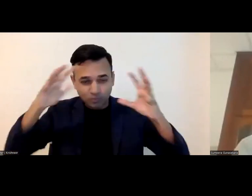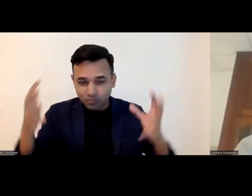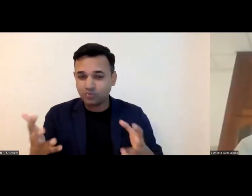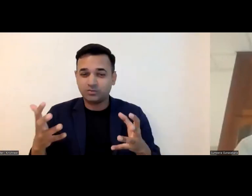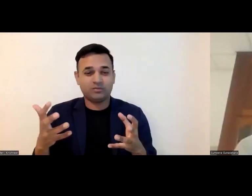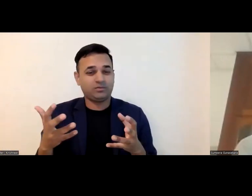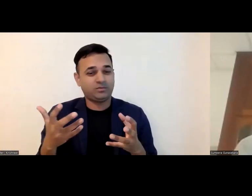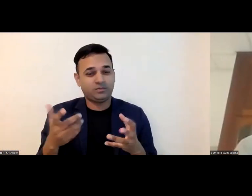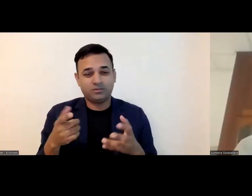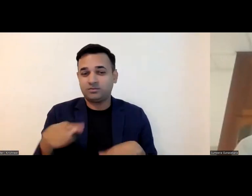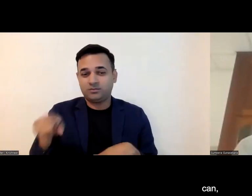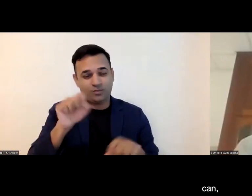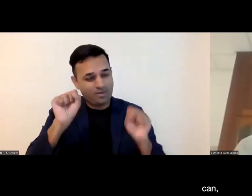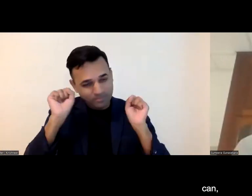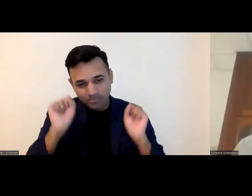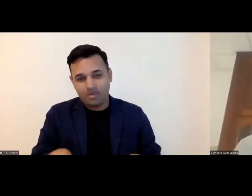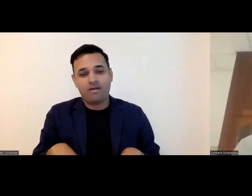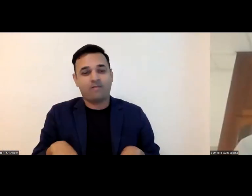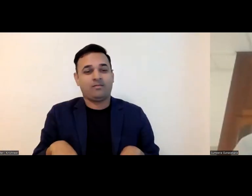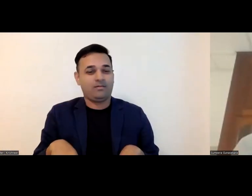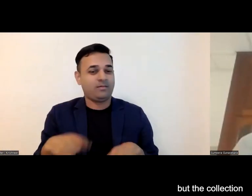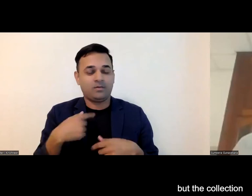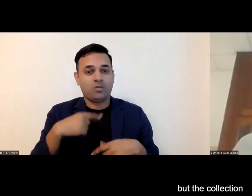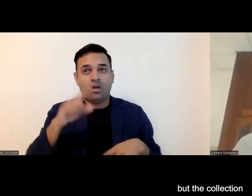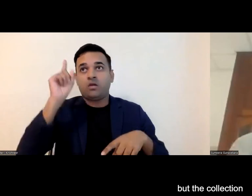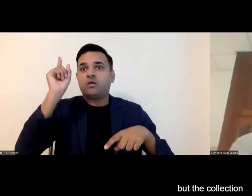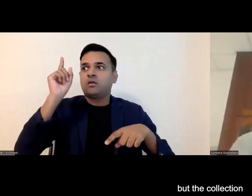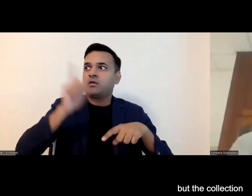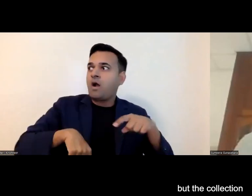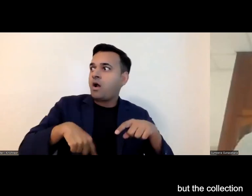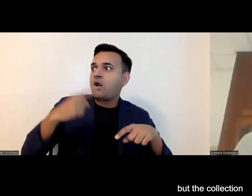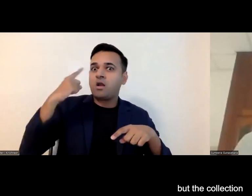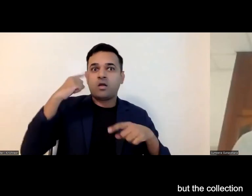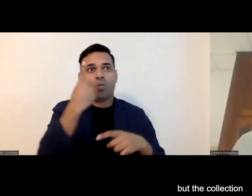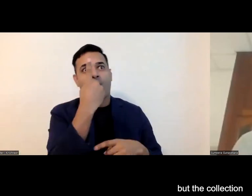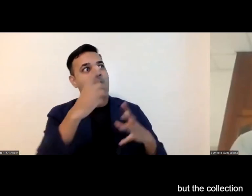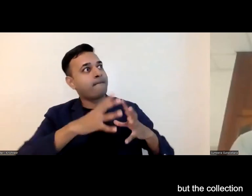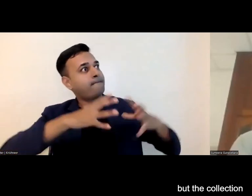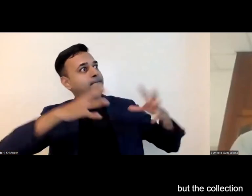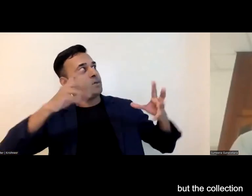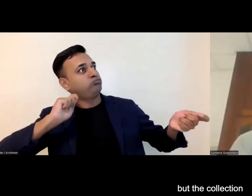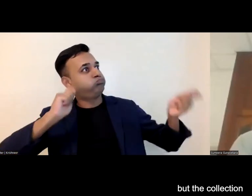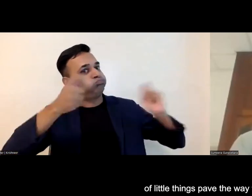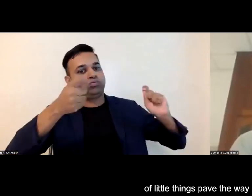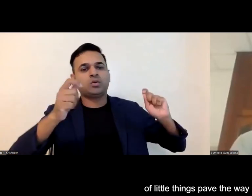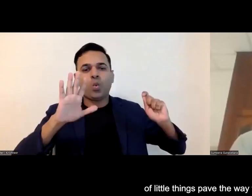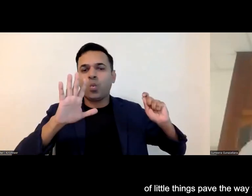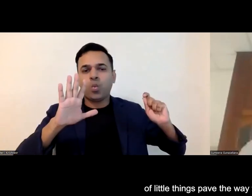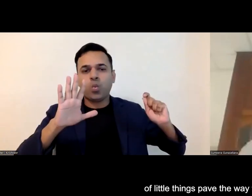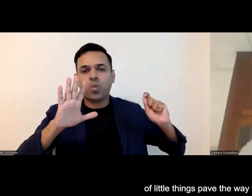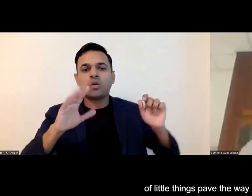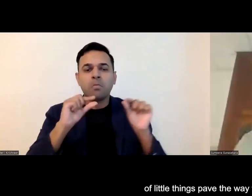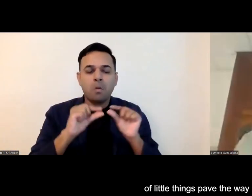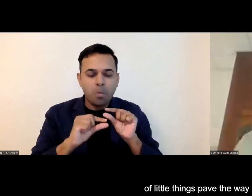things can the way, but the collection of little